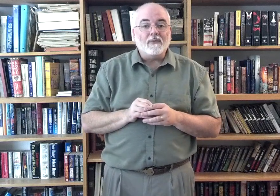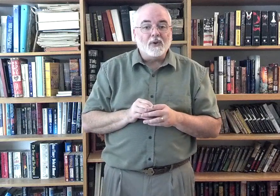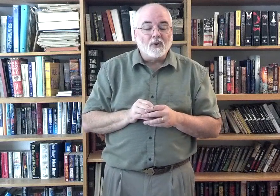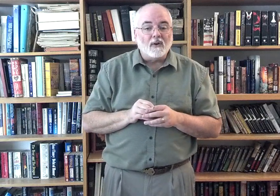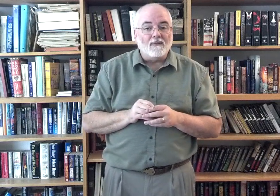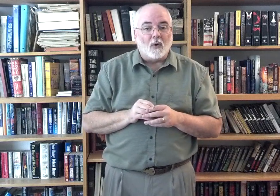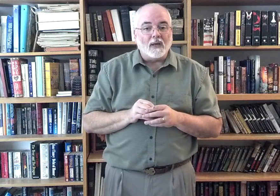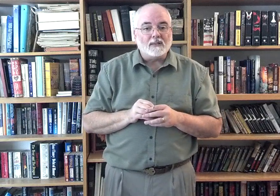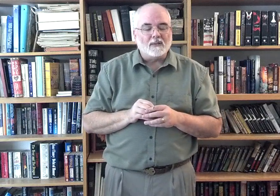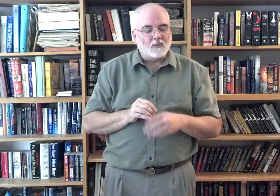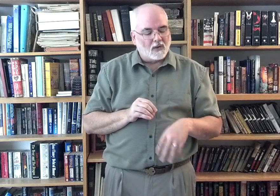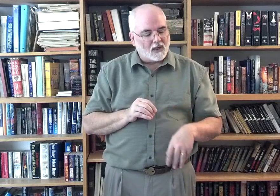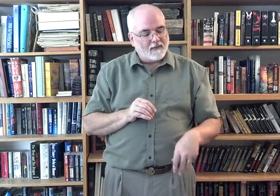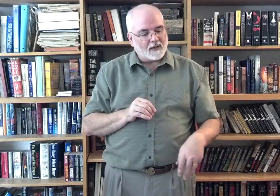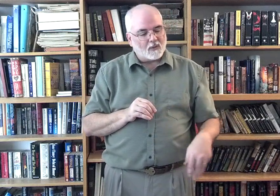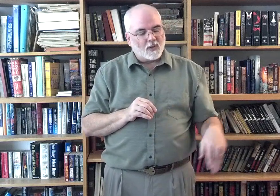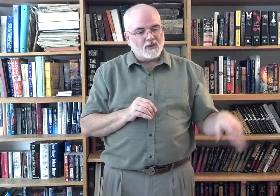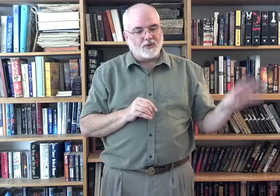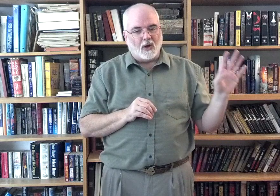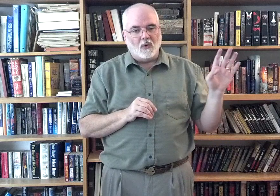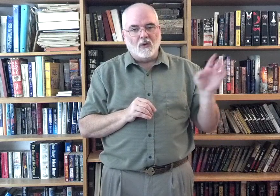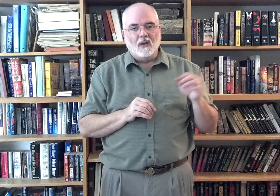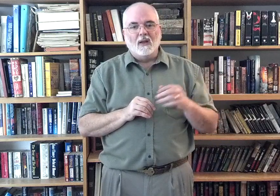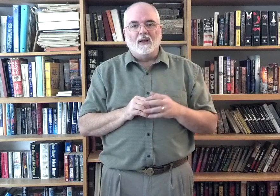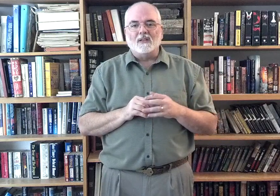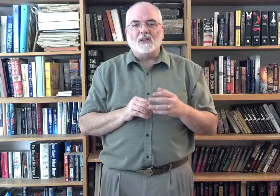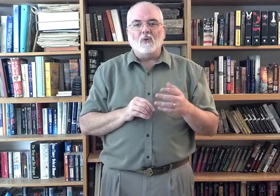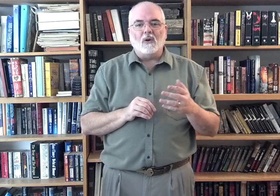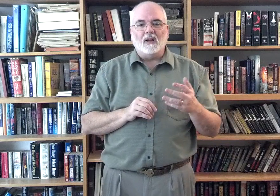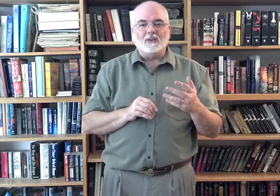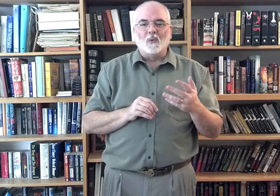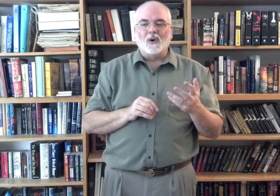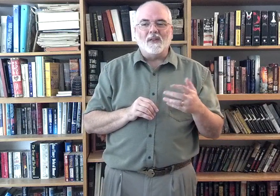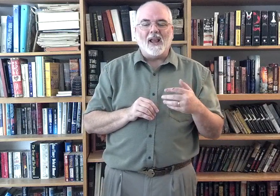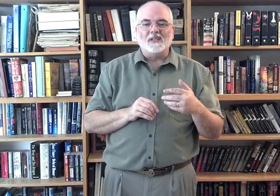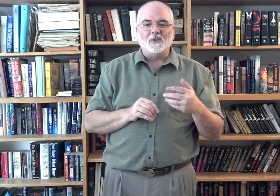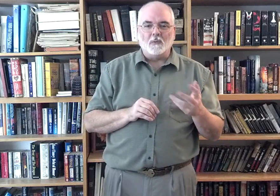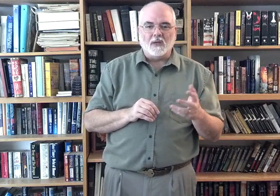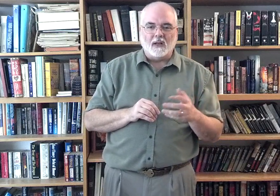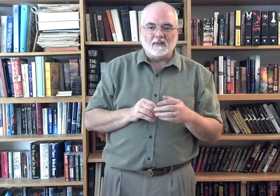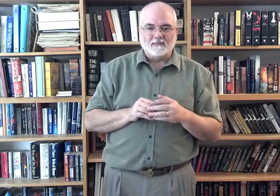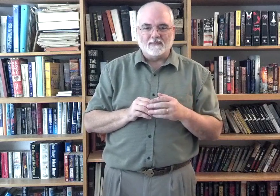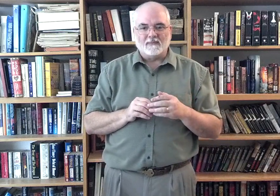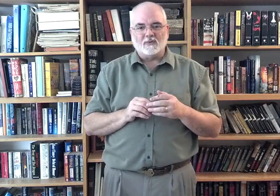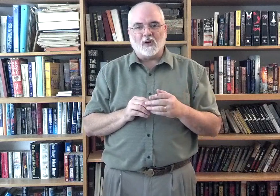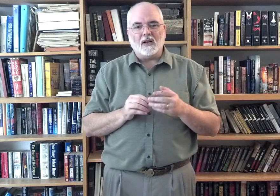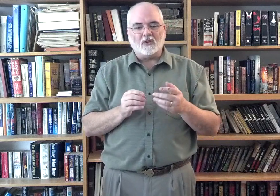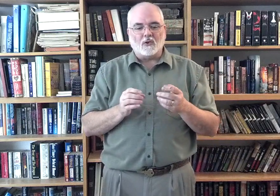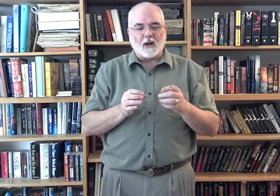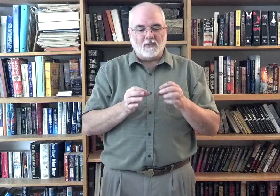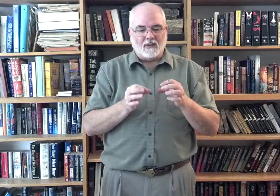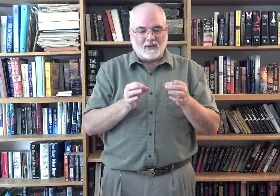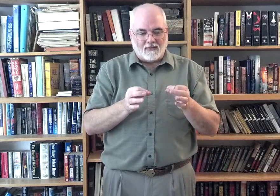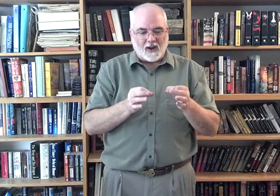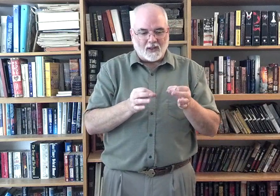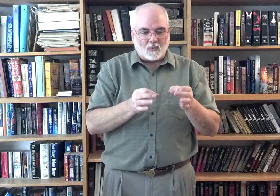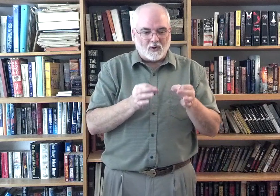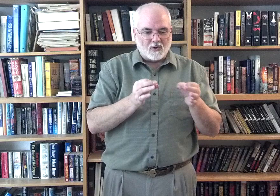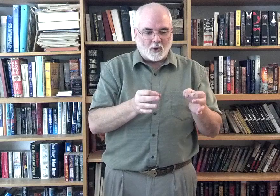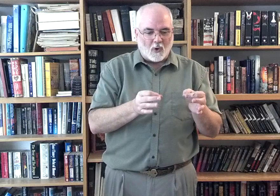your voice. We're going to leave out the word so. So is a word that has no meaning. Try to describe, define the word so.